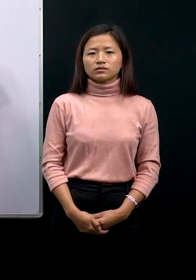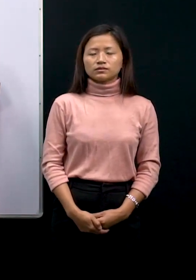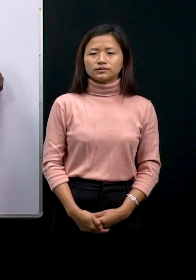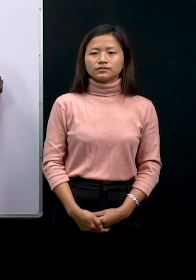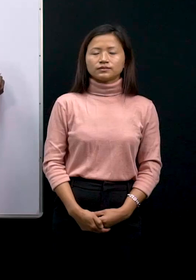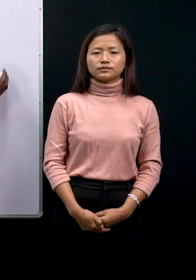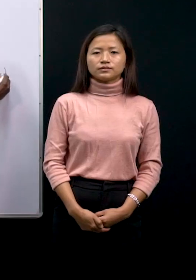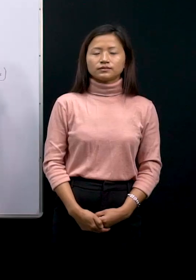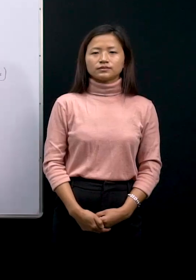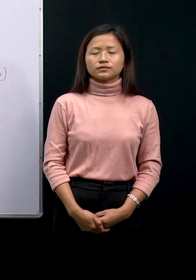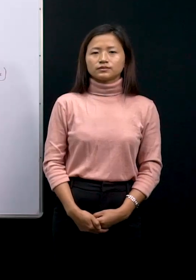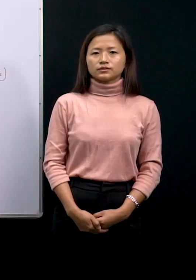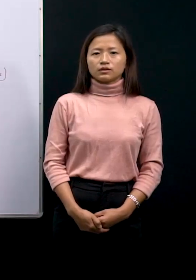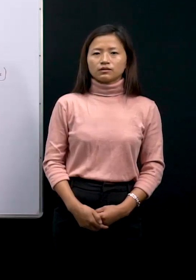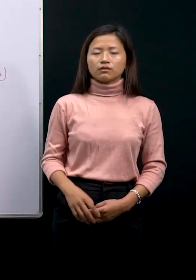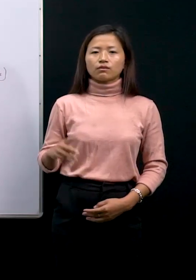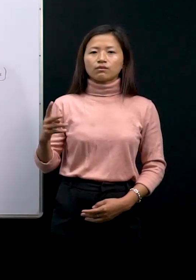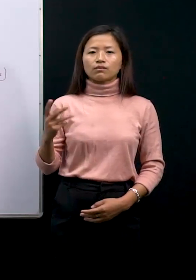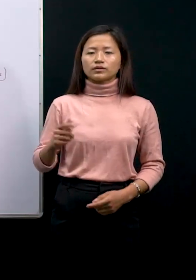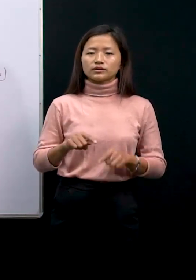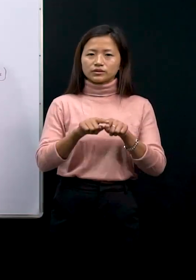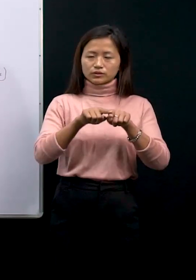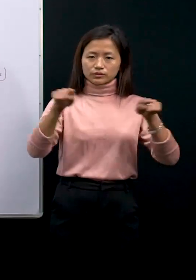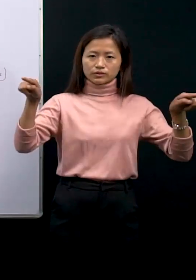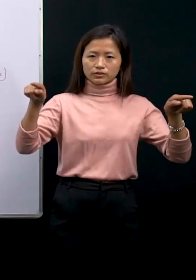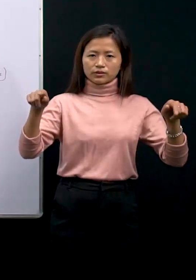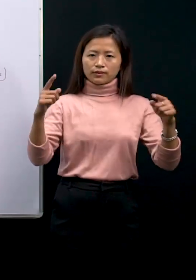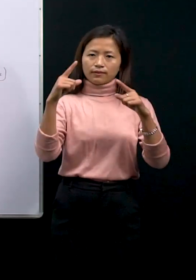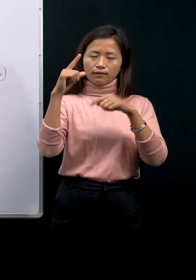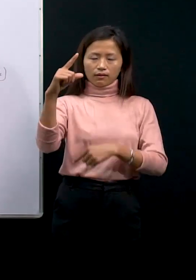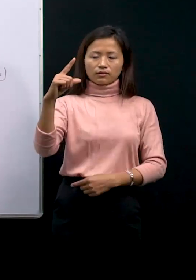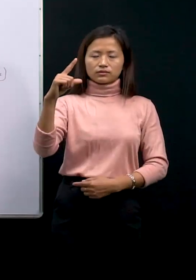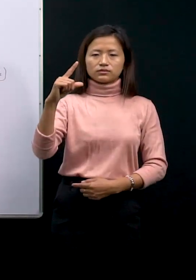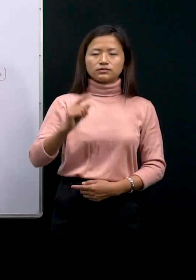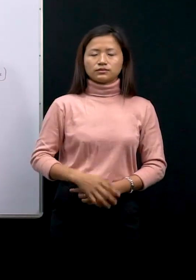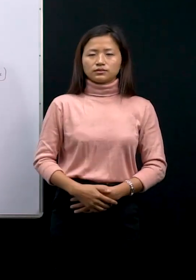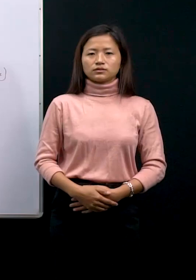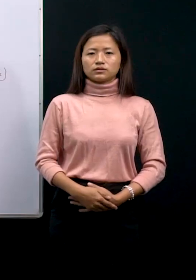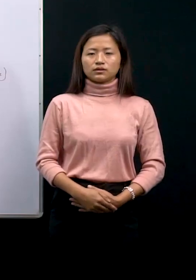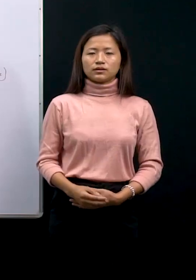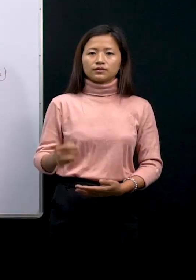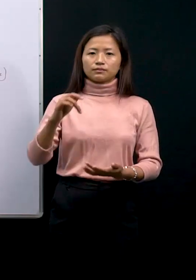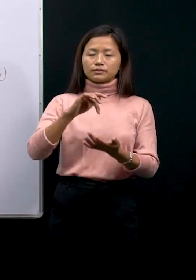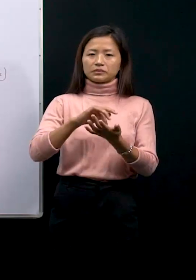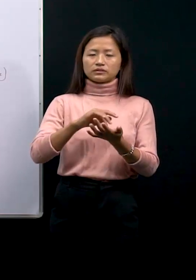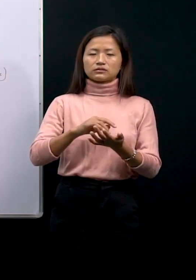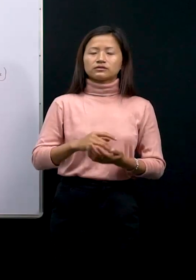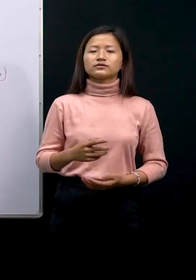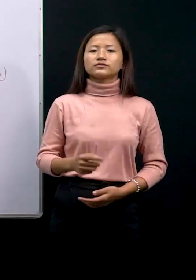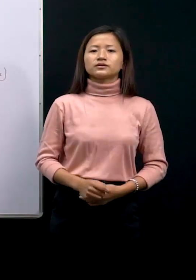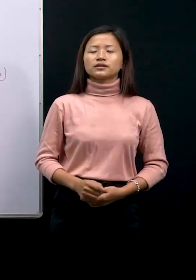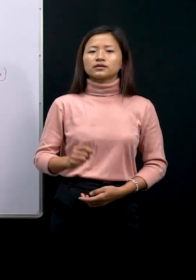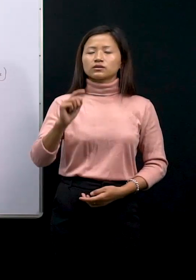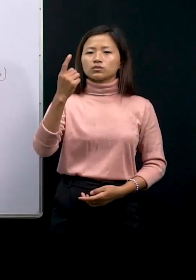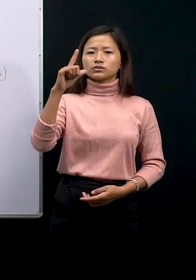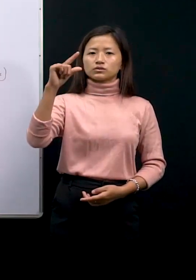Straight angle. Okay. Now come. In place of angle 1, because we need angle 2 and